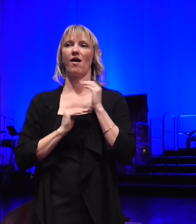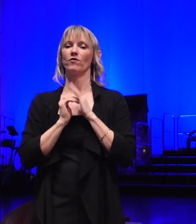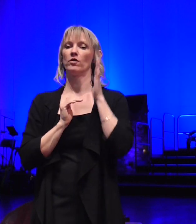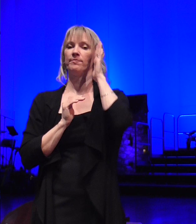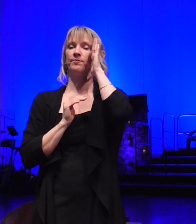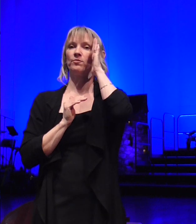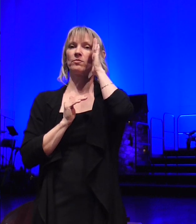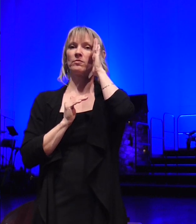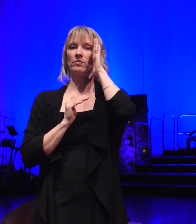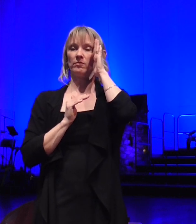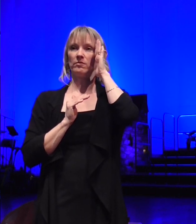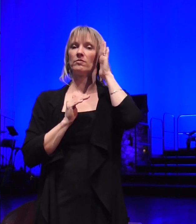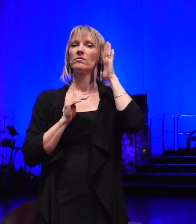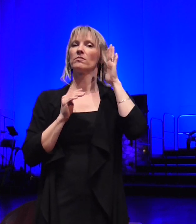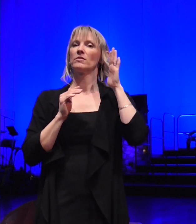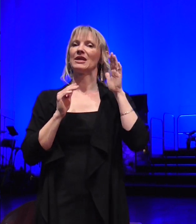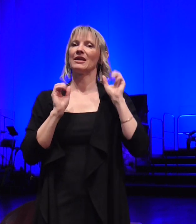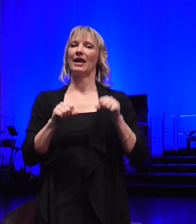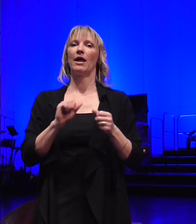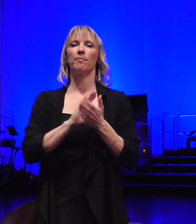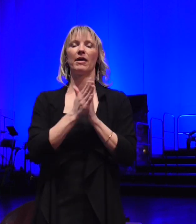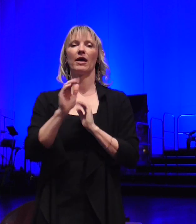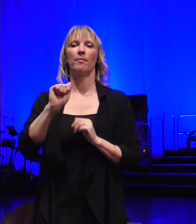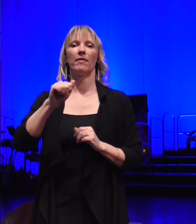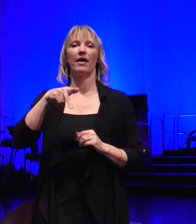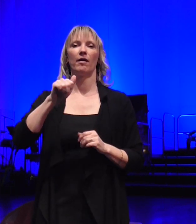you're not careful, can become apathy.